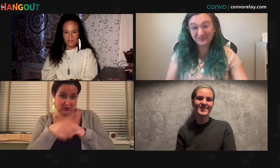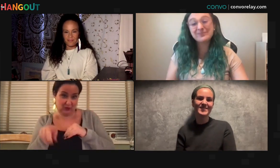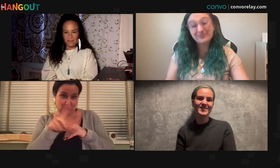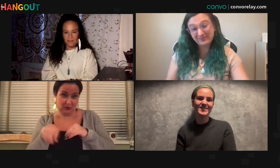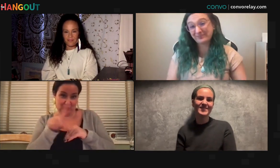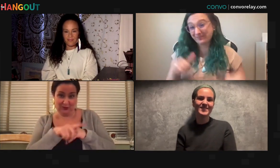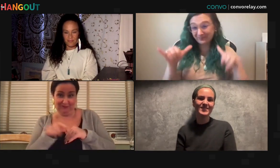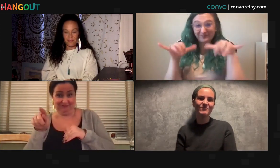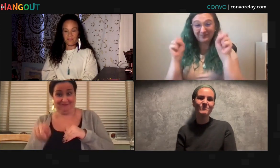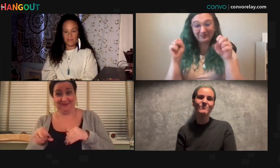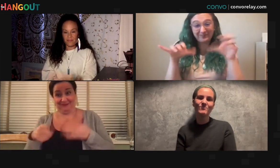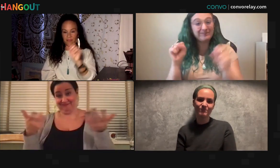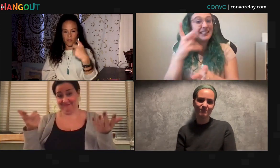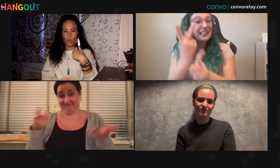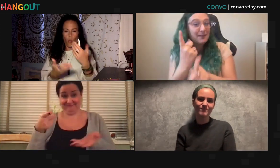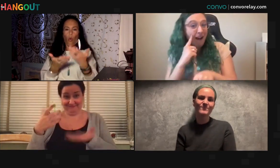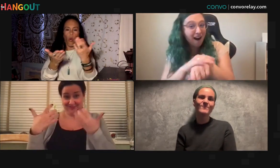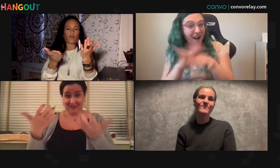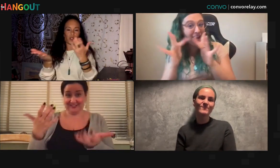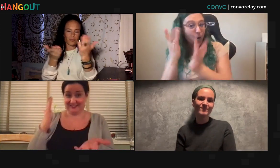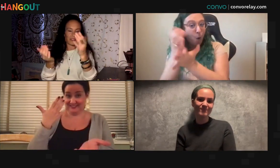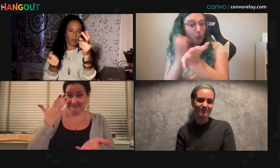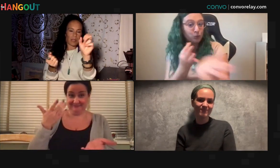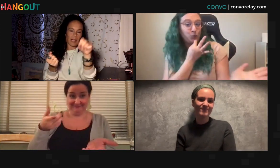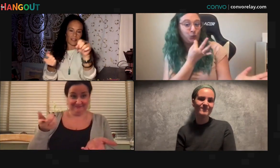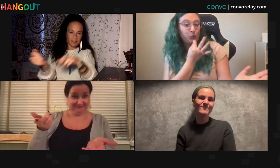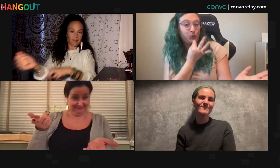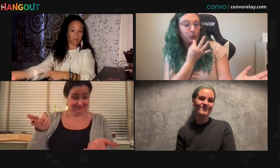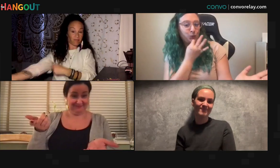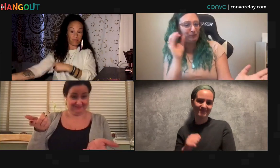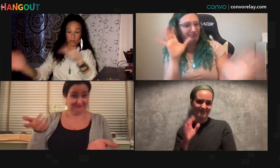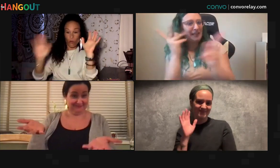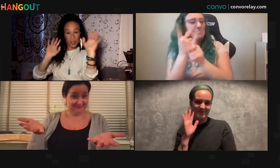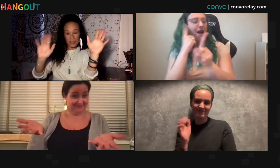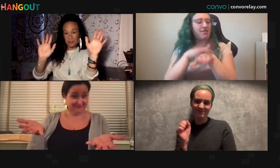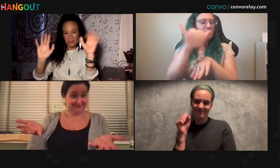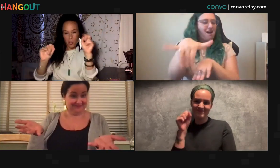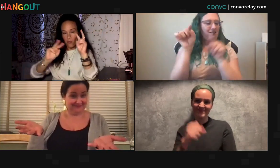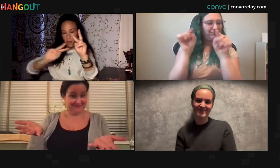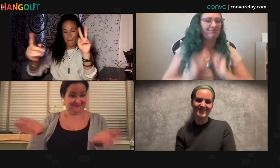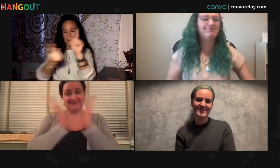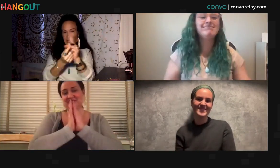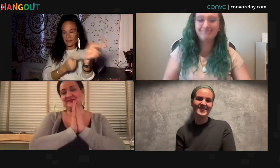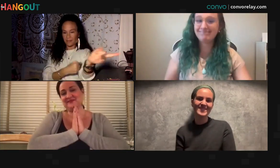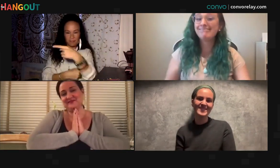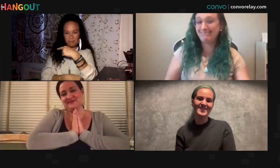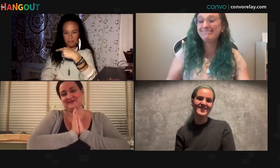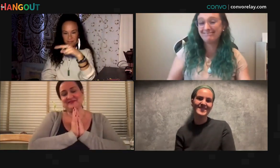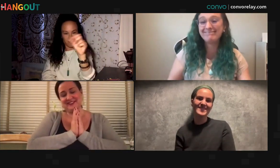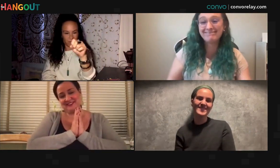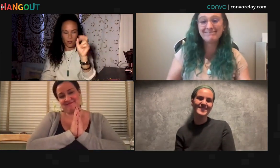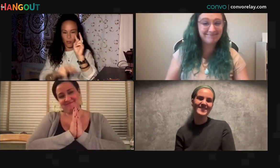inspired from this conversation. There's a lot of people in our chat that wants to do meditation sessions with you. So it seems like the audience has responded